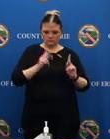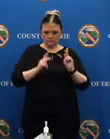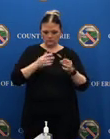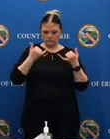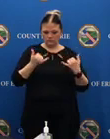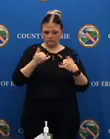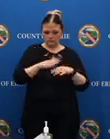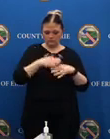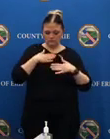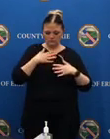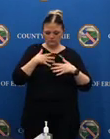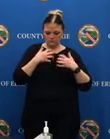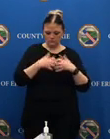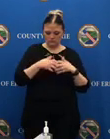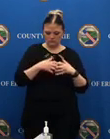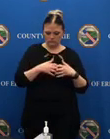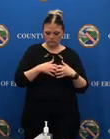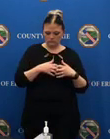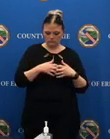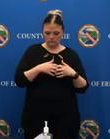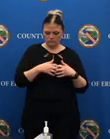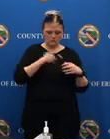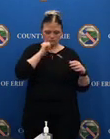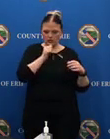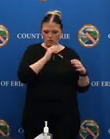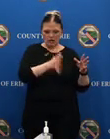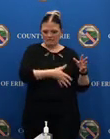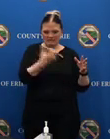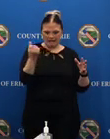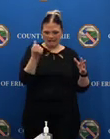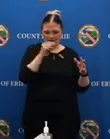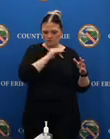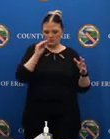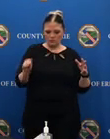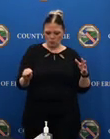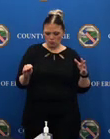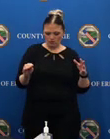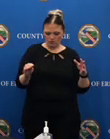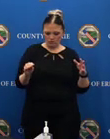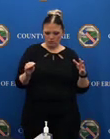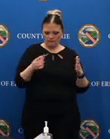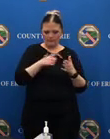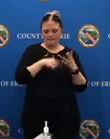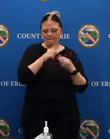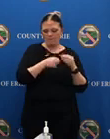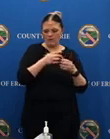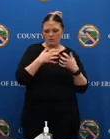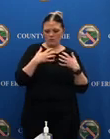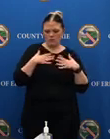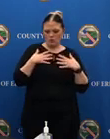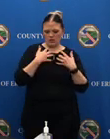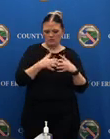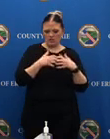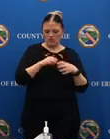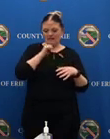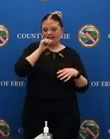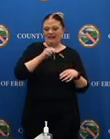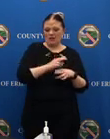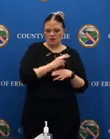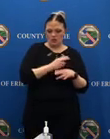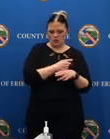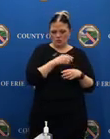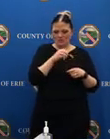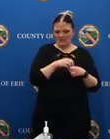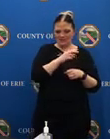currently on ventilators, they're not getting their ventilators taken away to be moved downstate. What about the ventilators that are being unused among